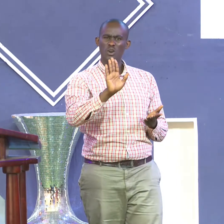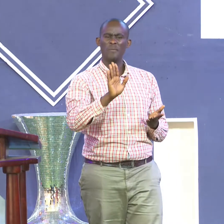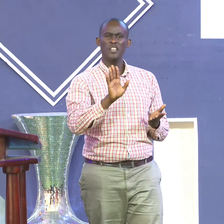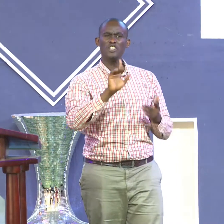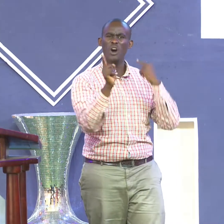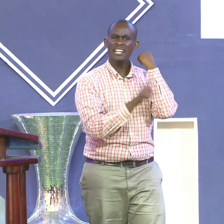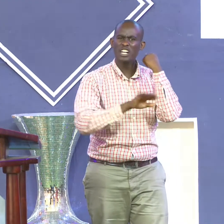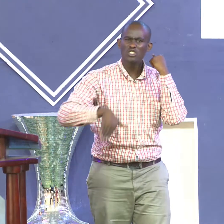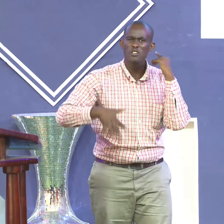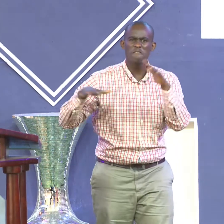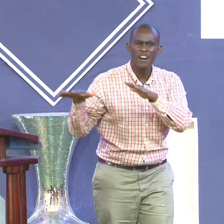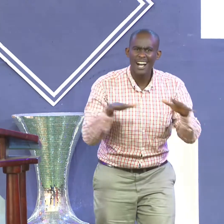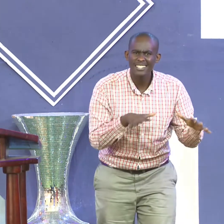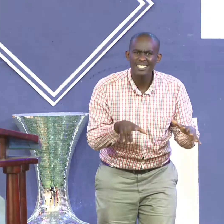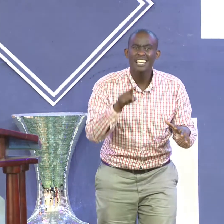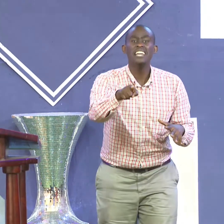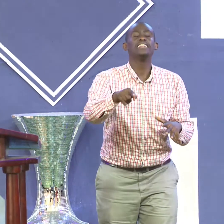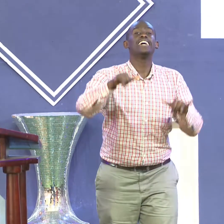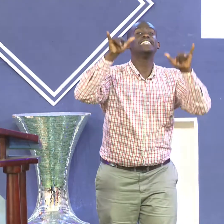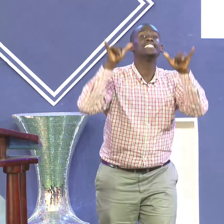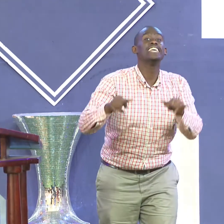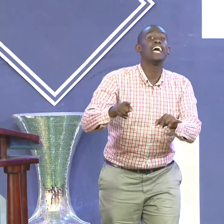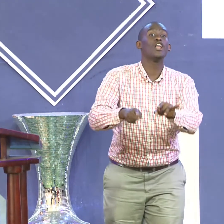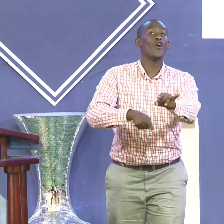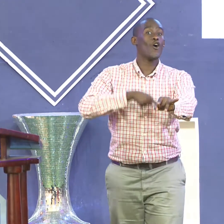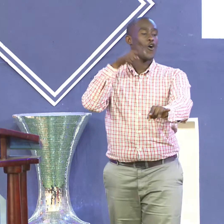us. The adultery you're fighting with came before